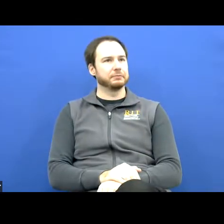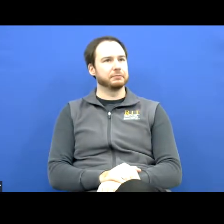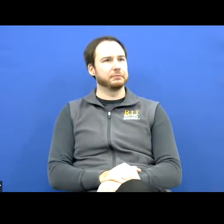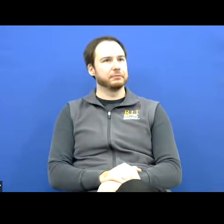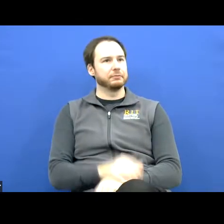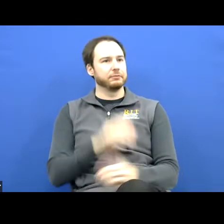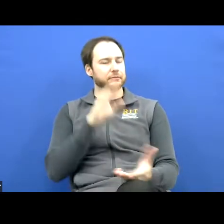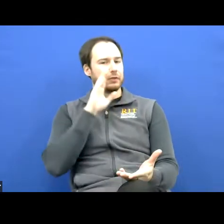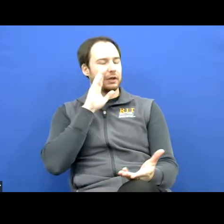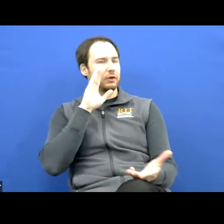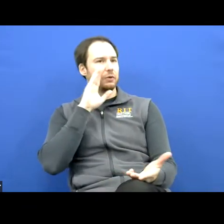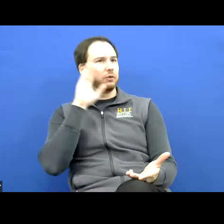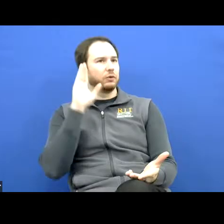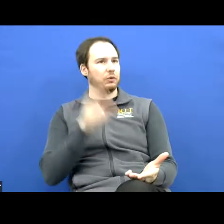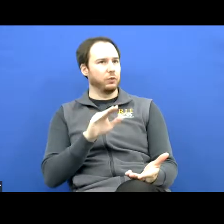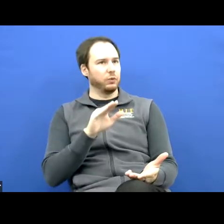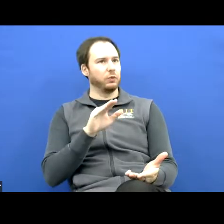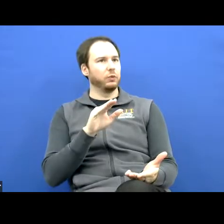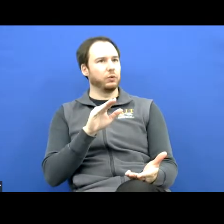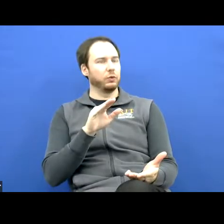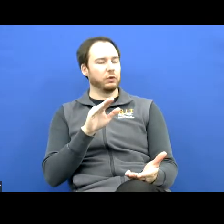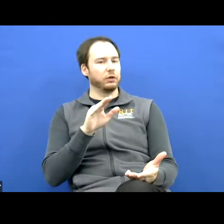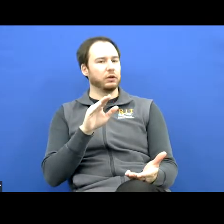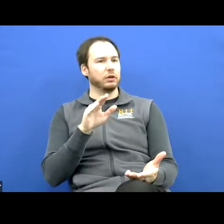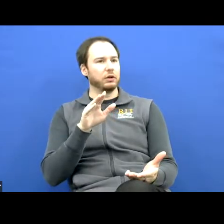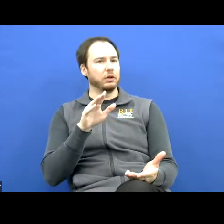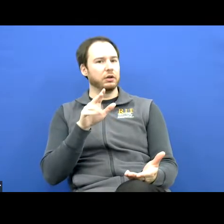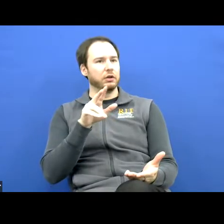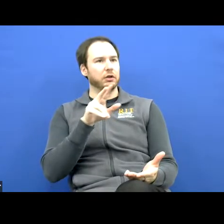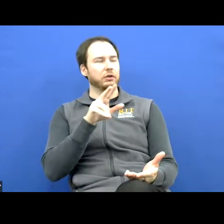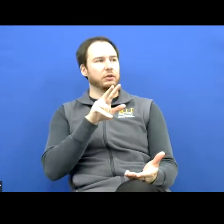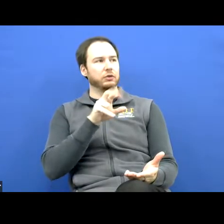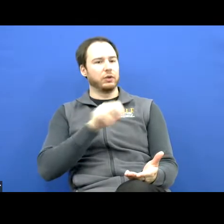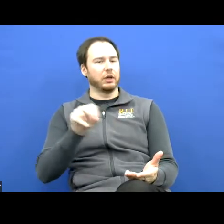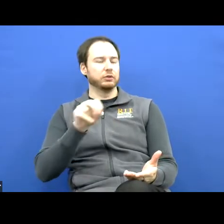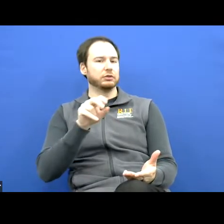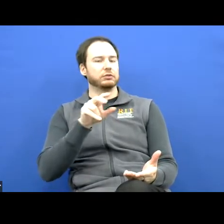I know that in the late 2000s, early 2010s,